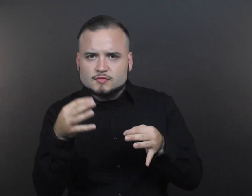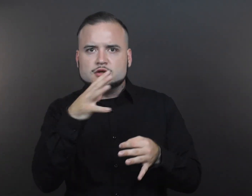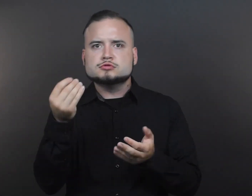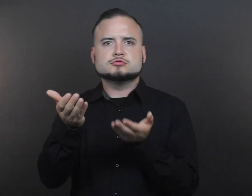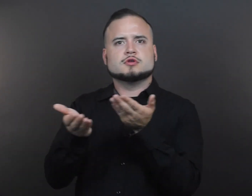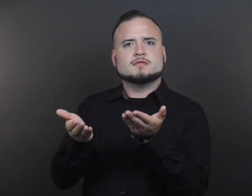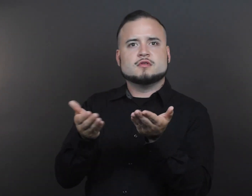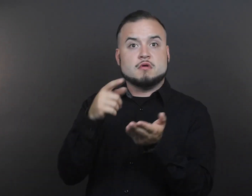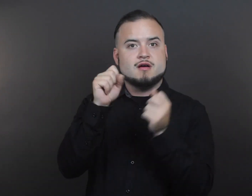here.